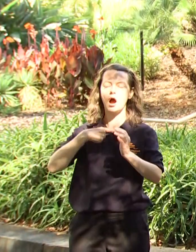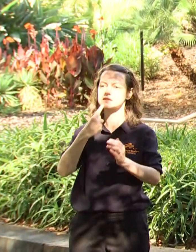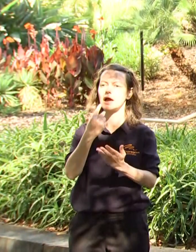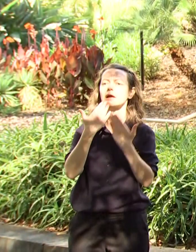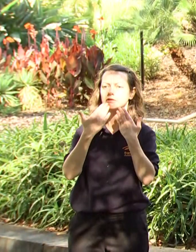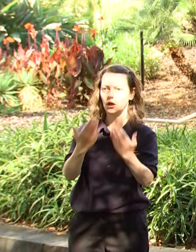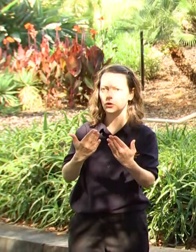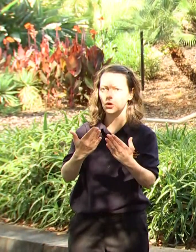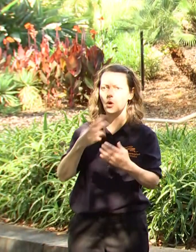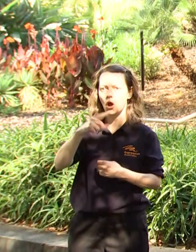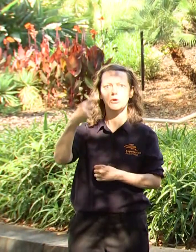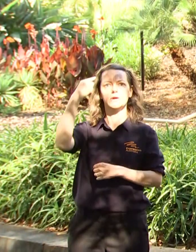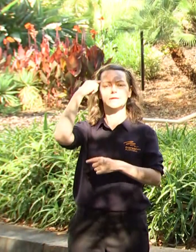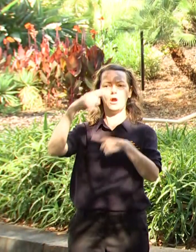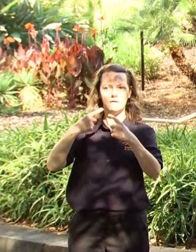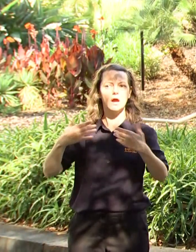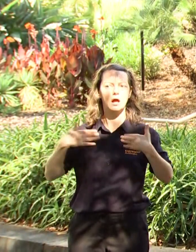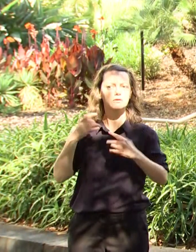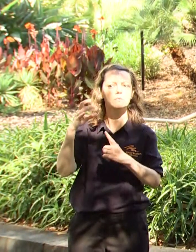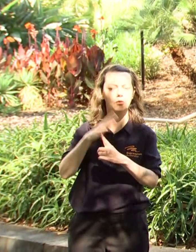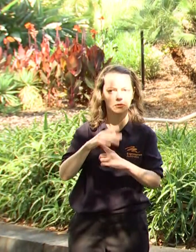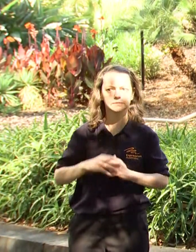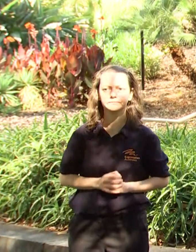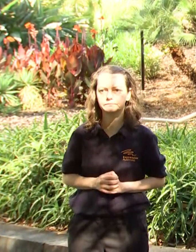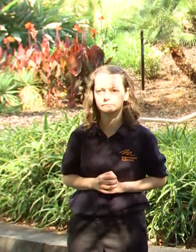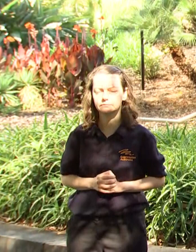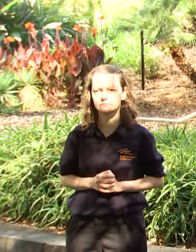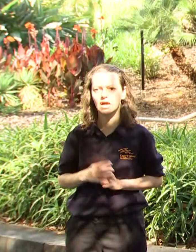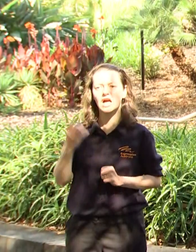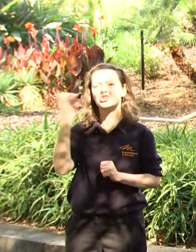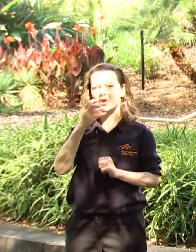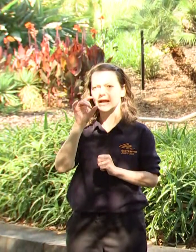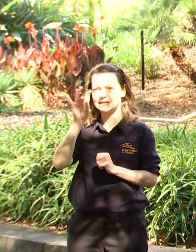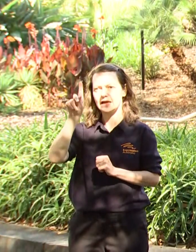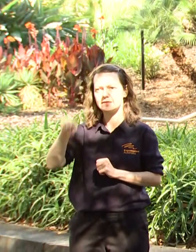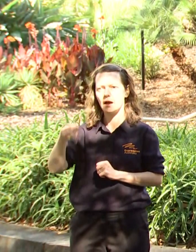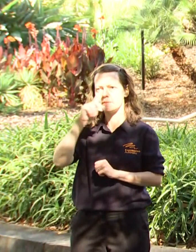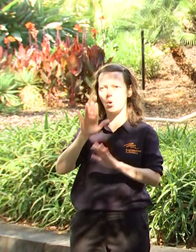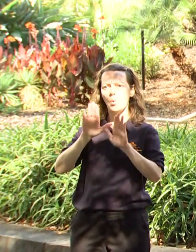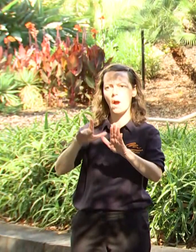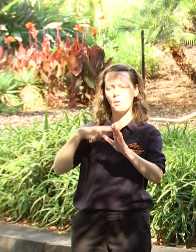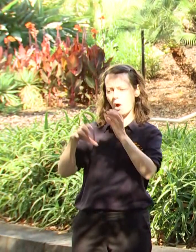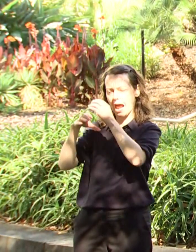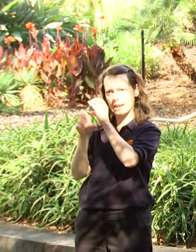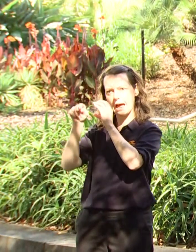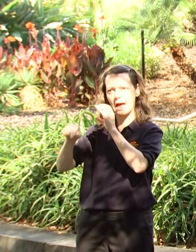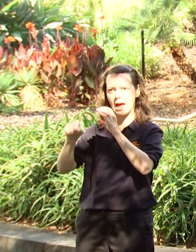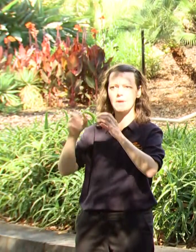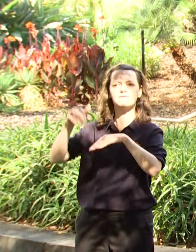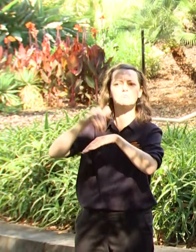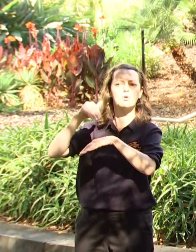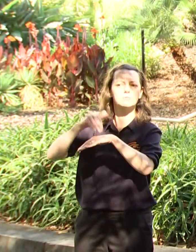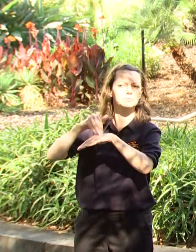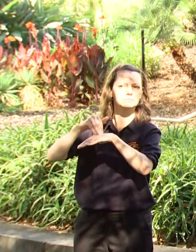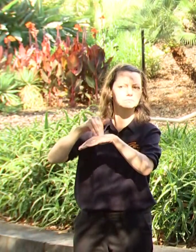a minor wait while this technical issue, and